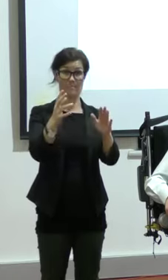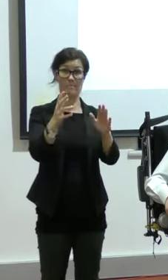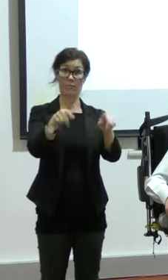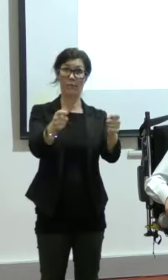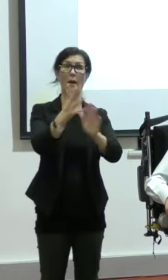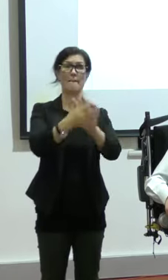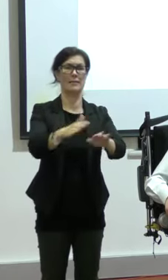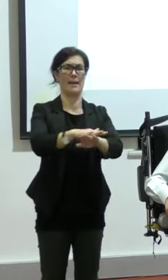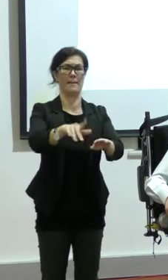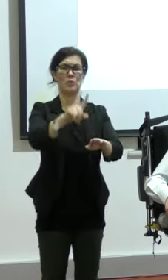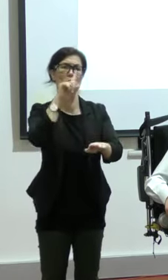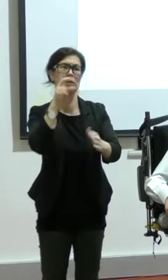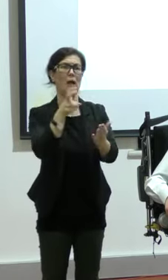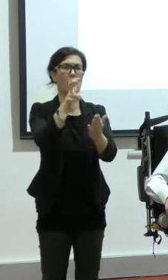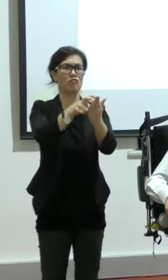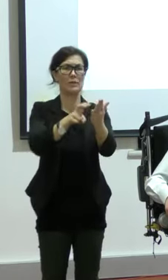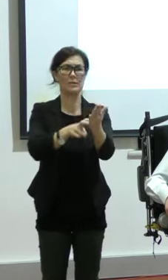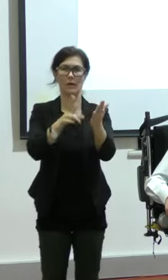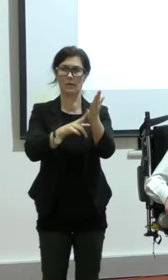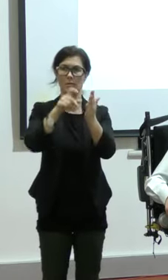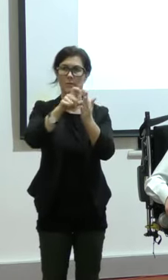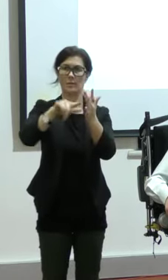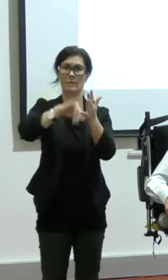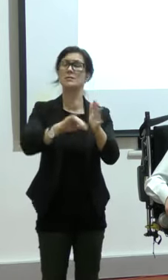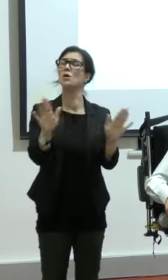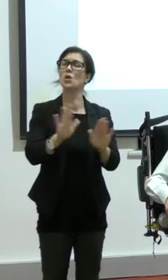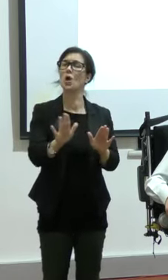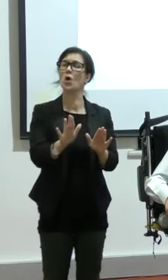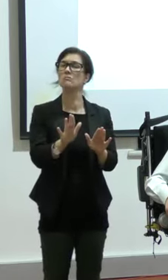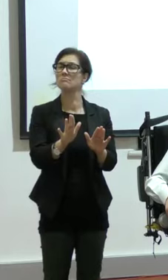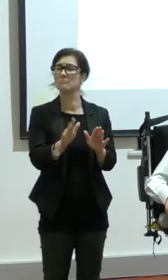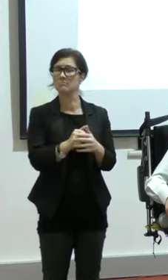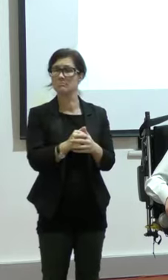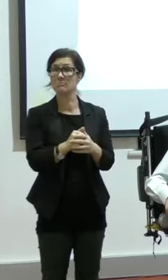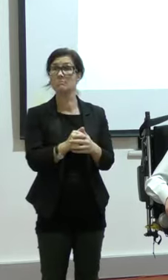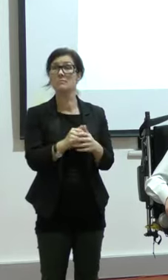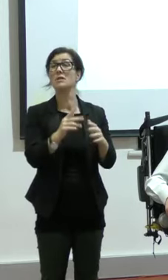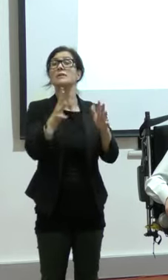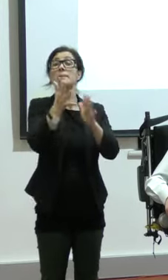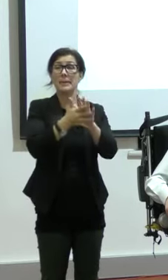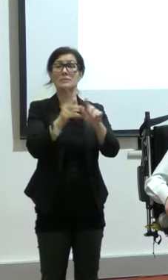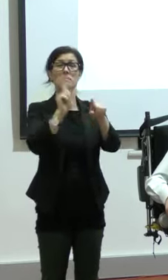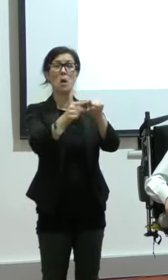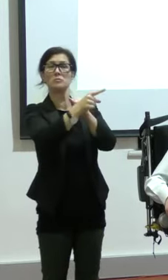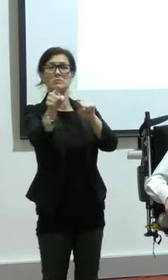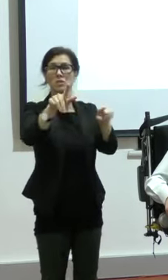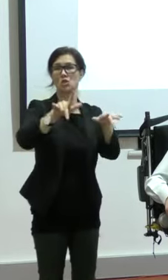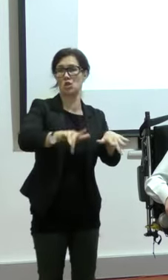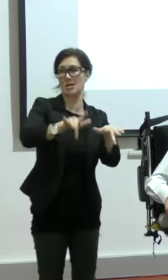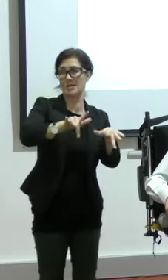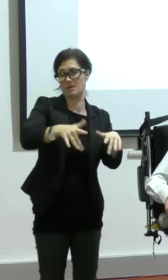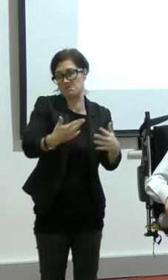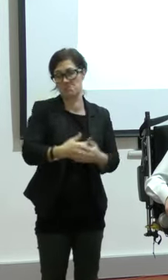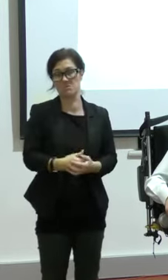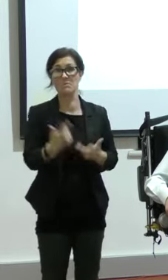the NDIS. It just means that so far, not as many of them have. So if you self-manage or you use a plan